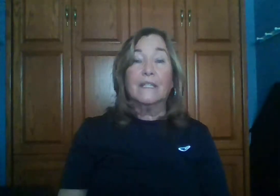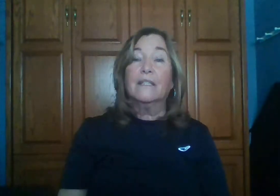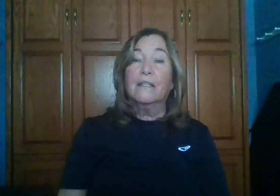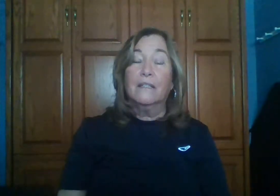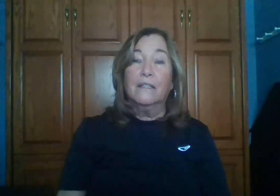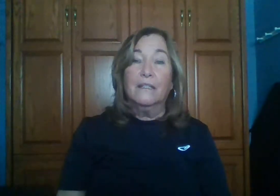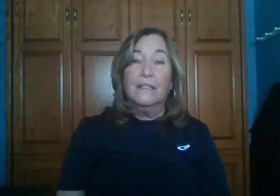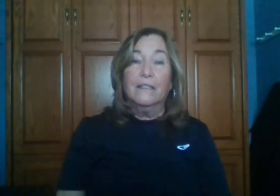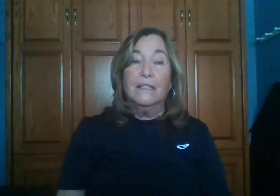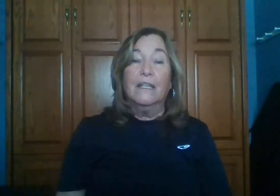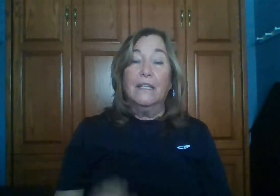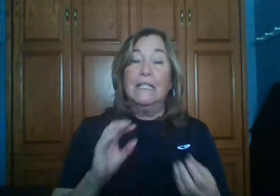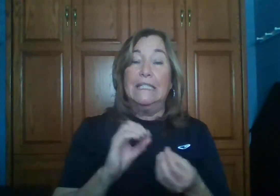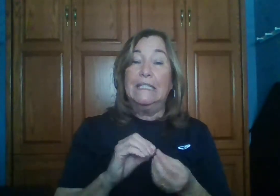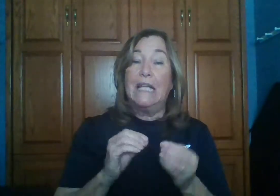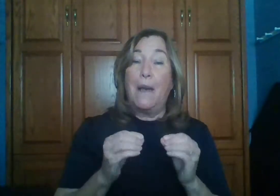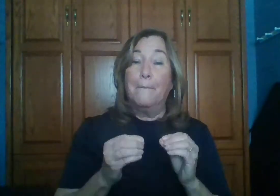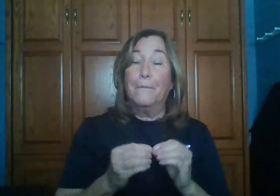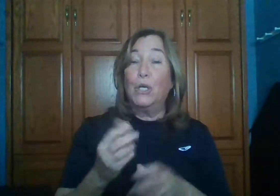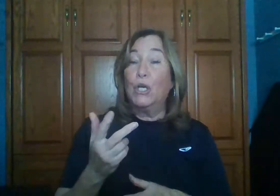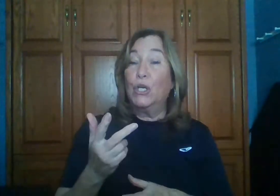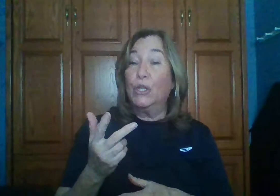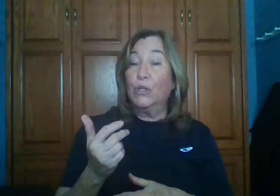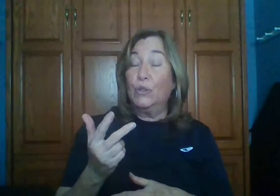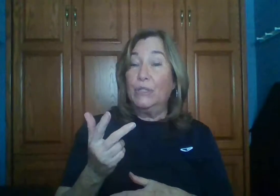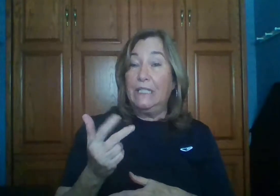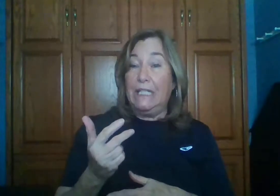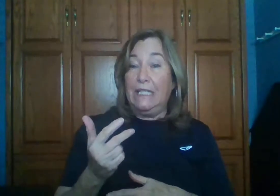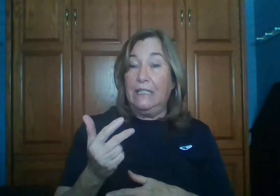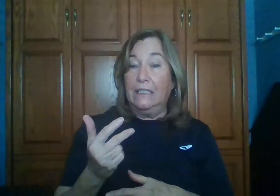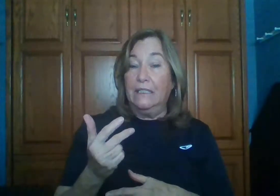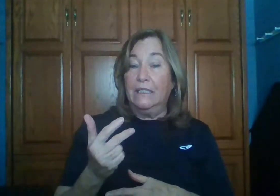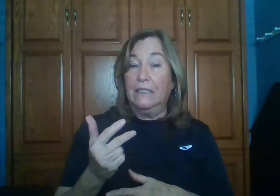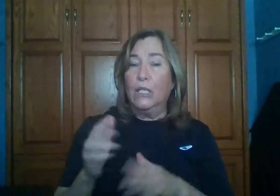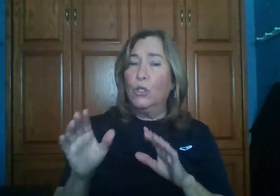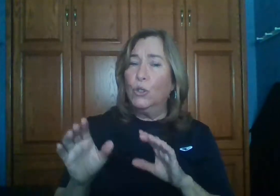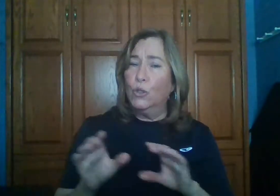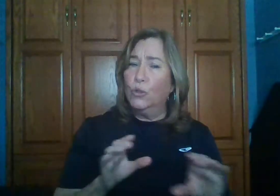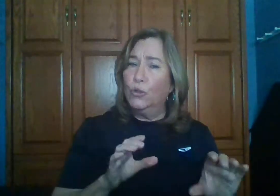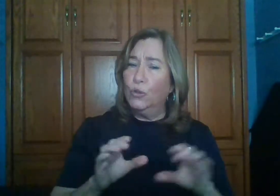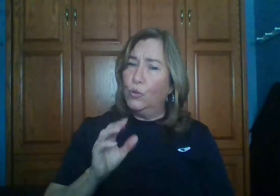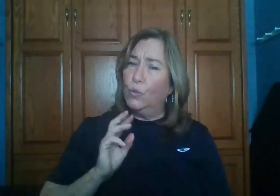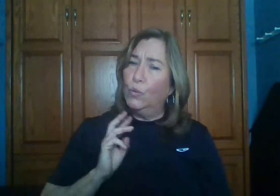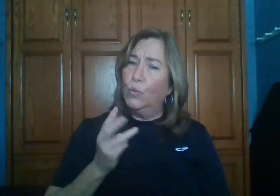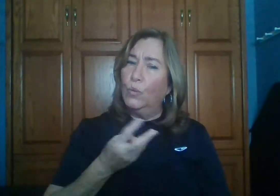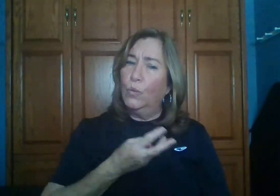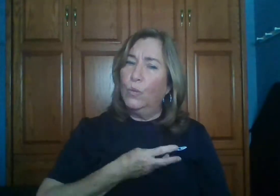number 13, do we want peaches